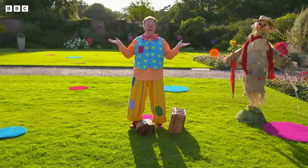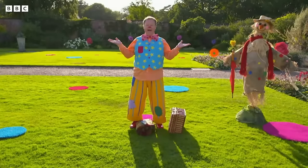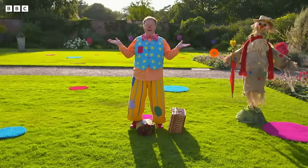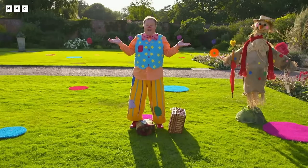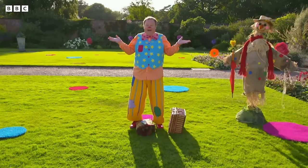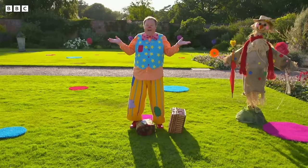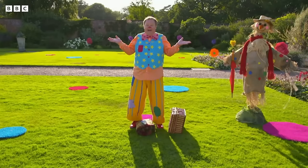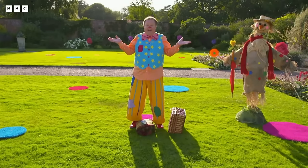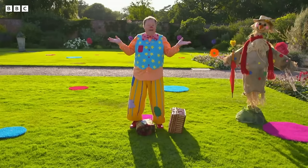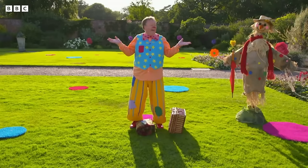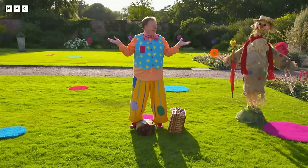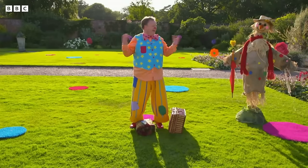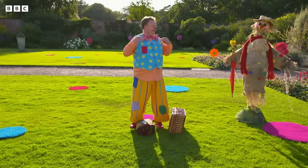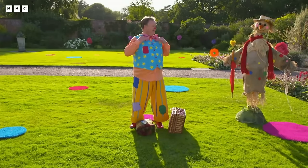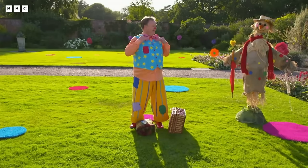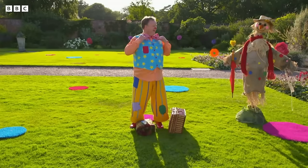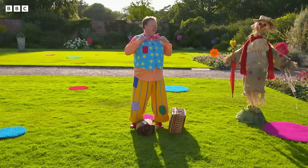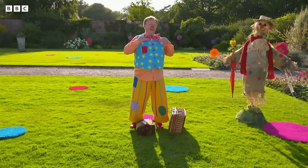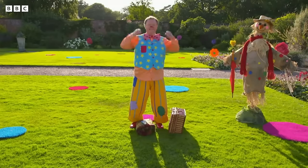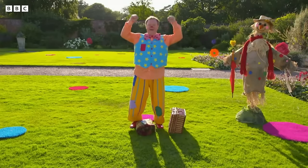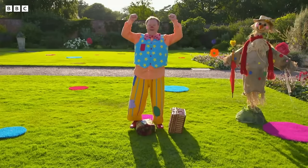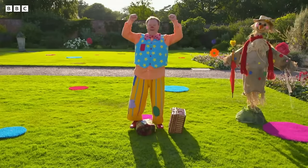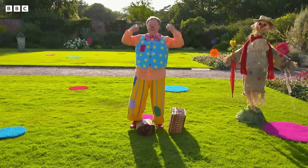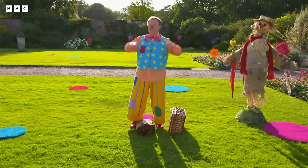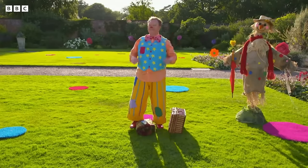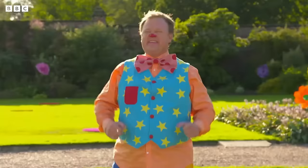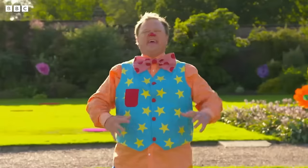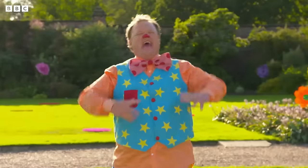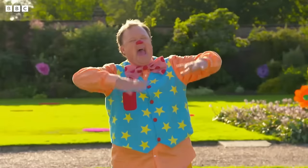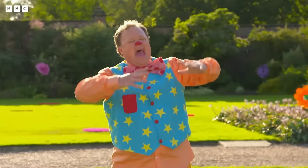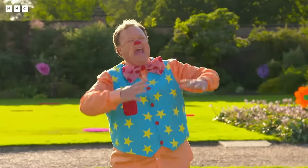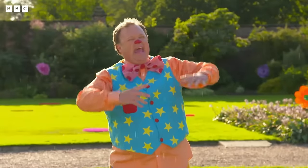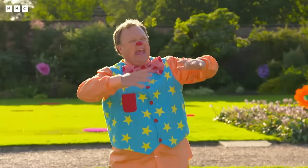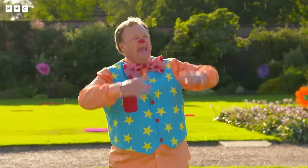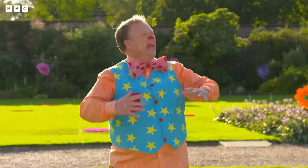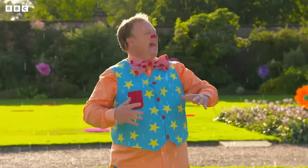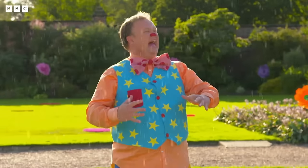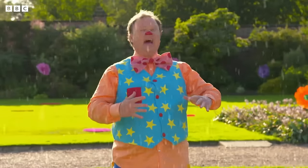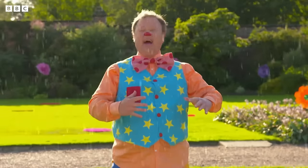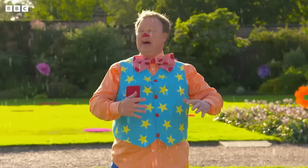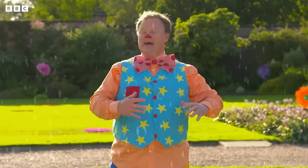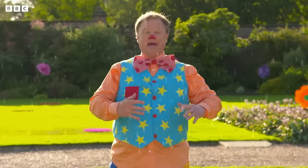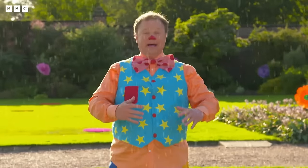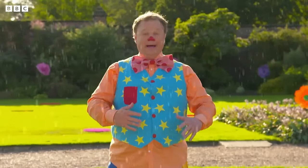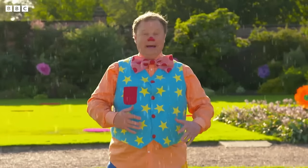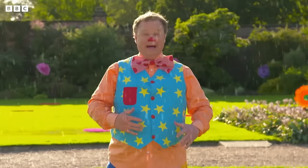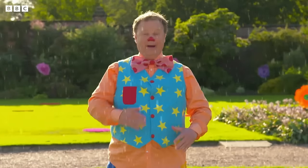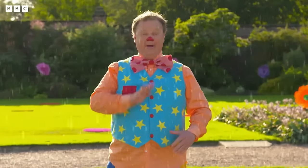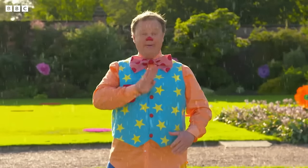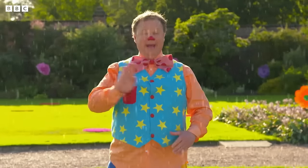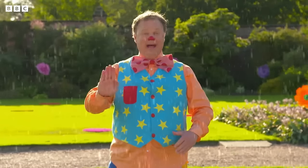Oh, it stopped raining! Woohoo! Yeah. Oh no!